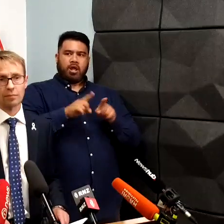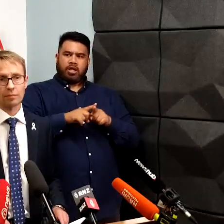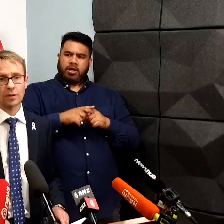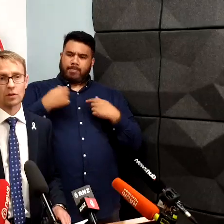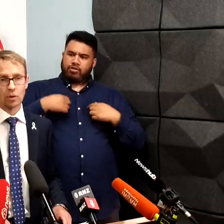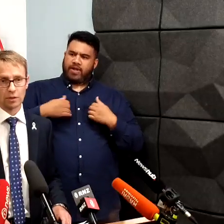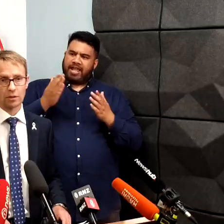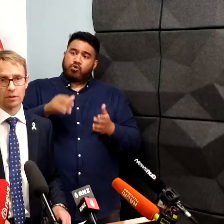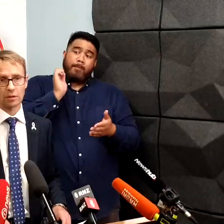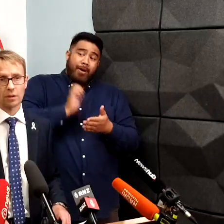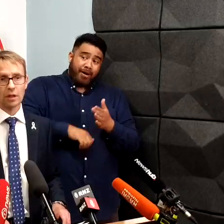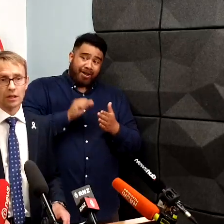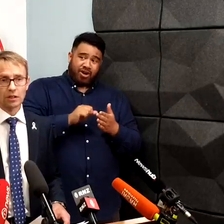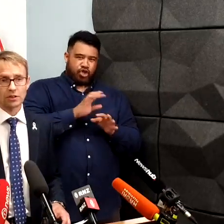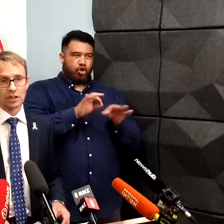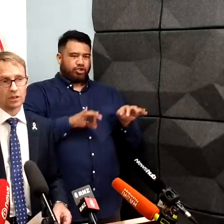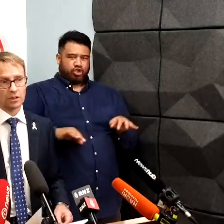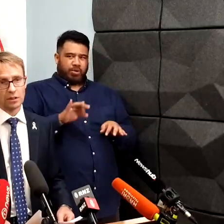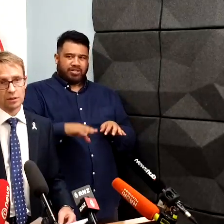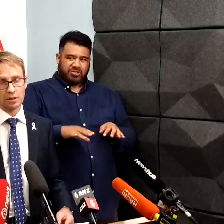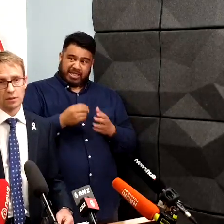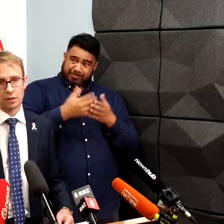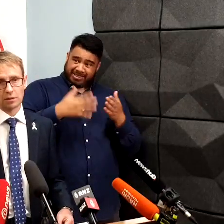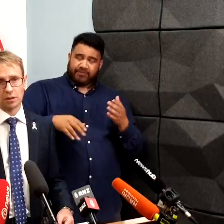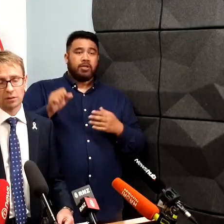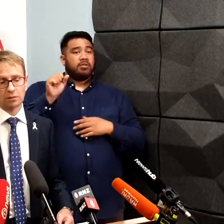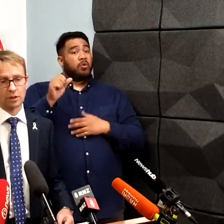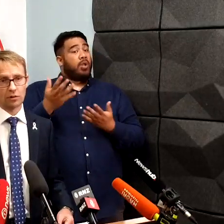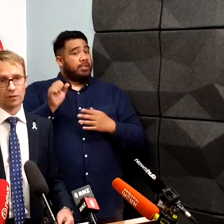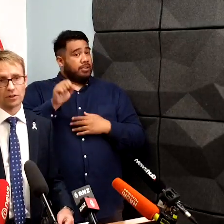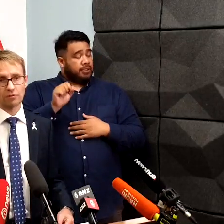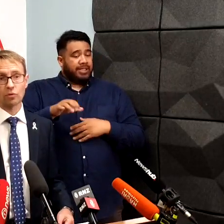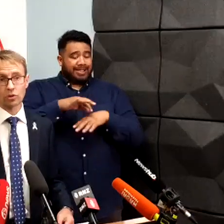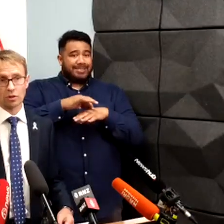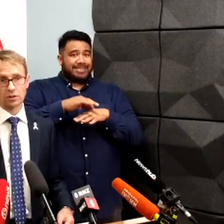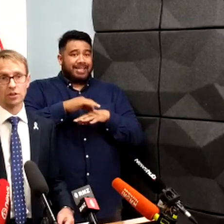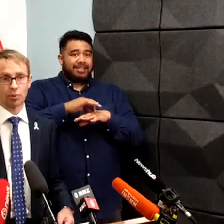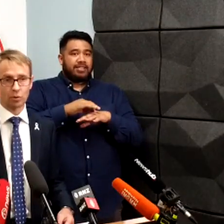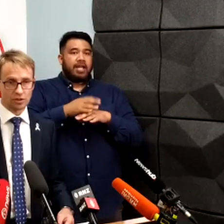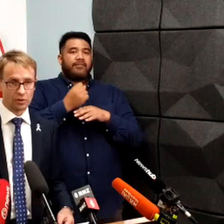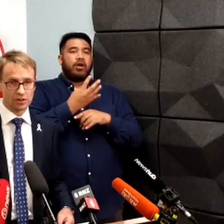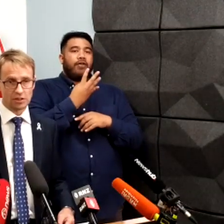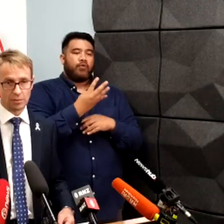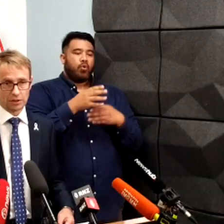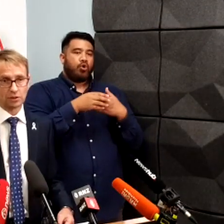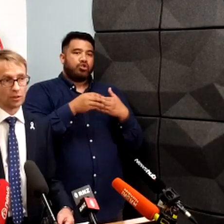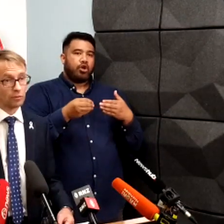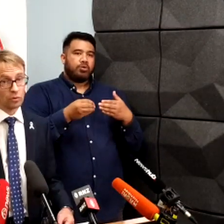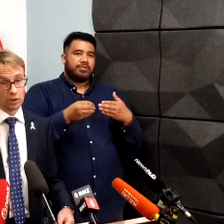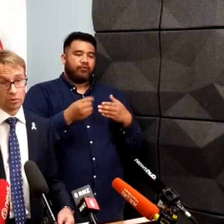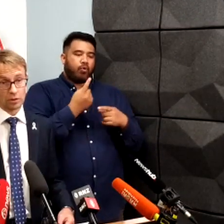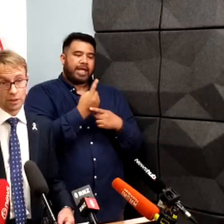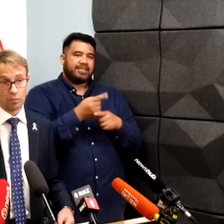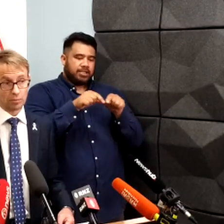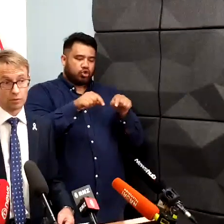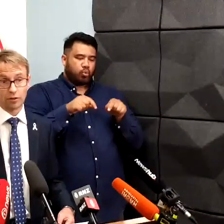for those, right? Is that quite an expense? Yes, actually, the skin grafts are $4 per square centimetre, so we've